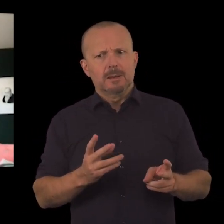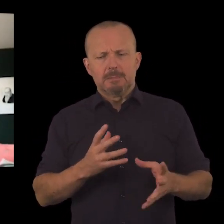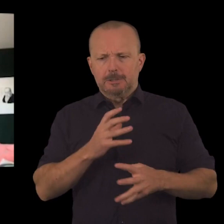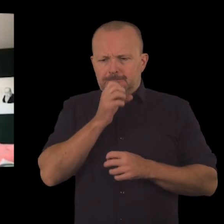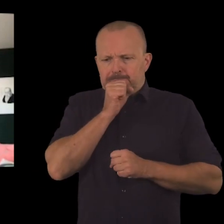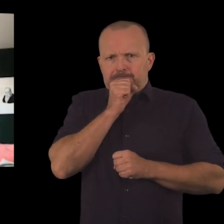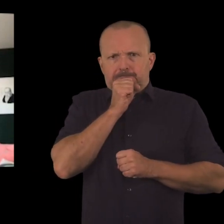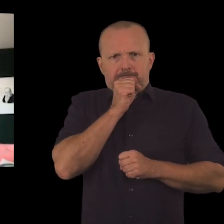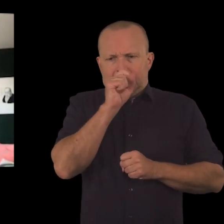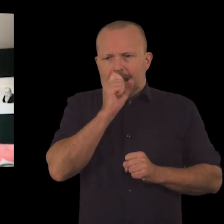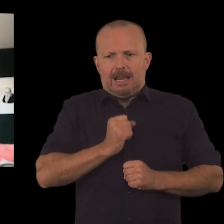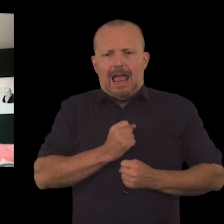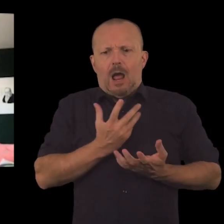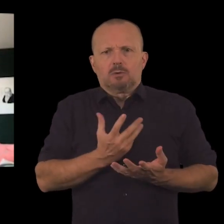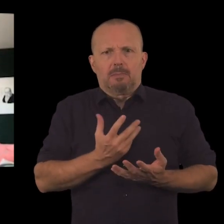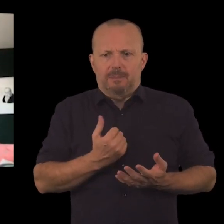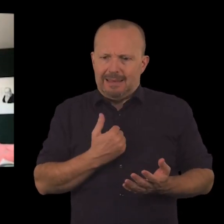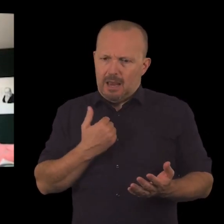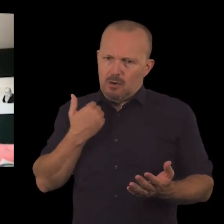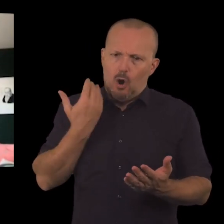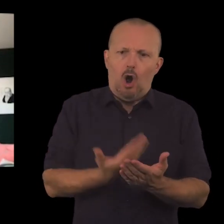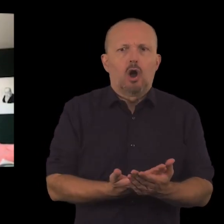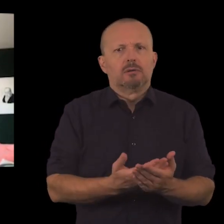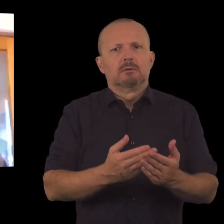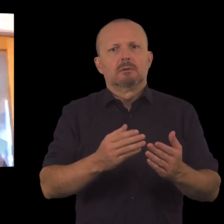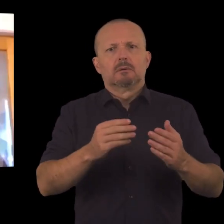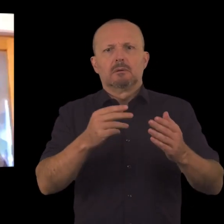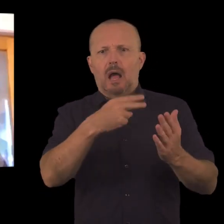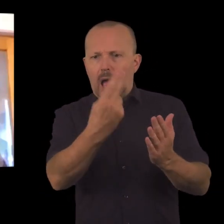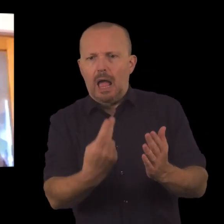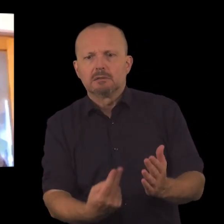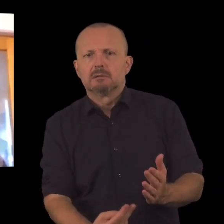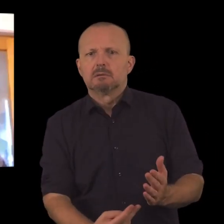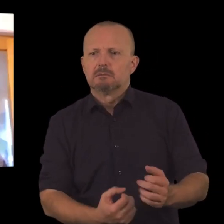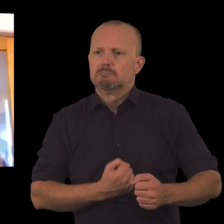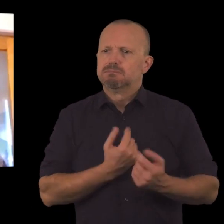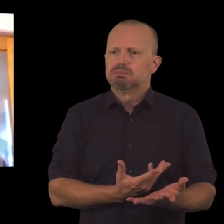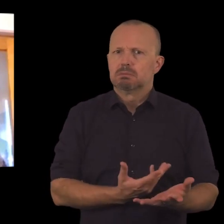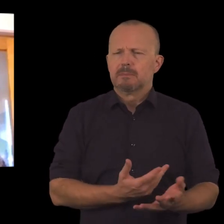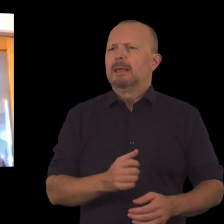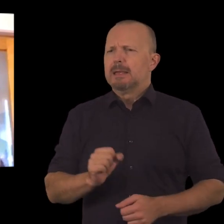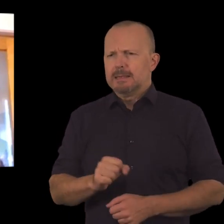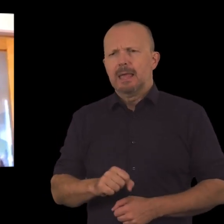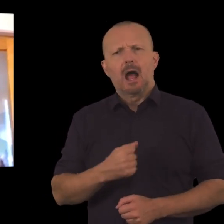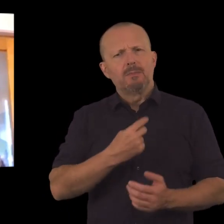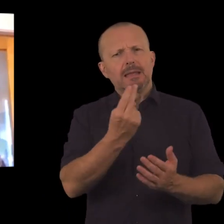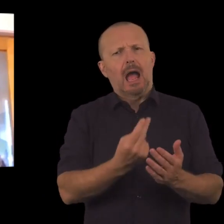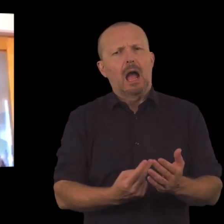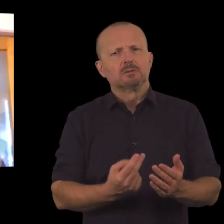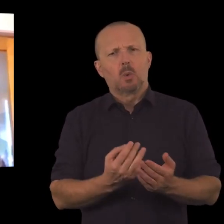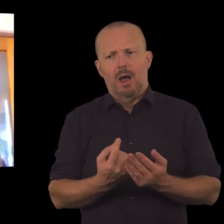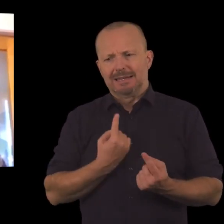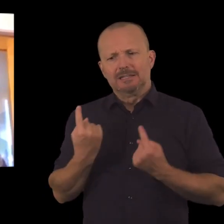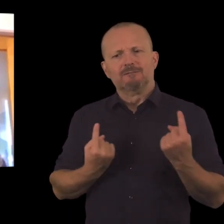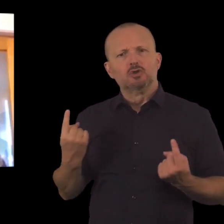that they're not saying or communicating in other ways too. Yeah, and I think I would like to see them interact a bit more with